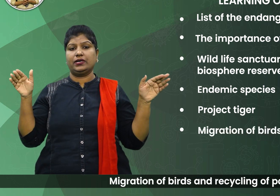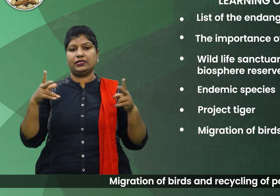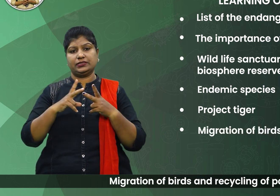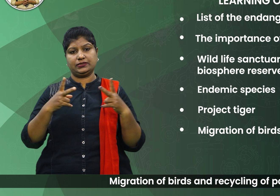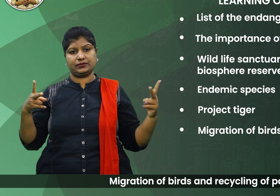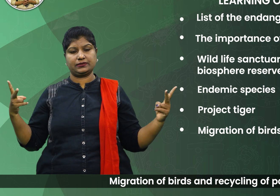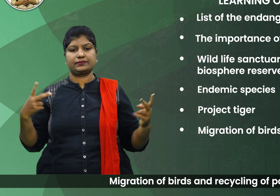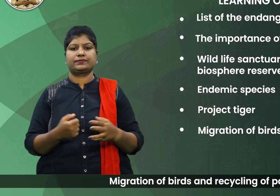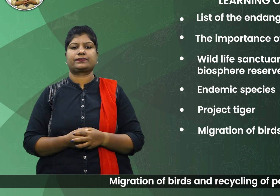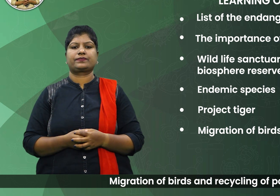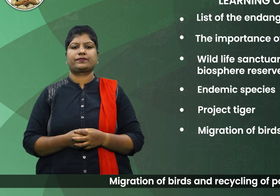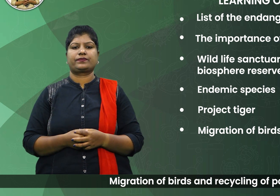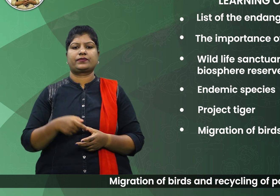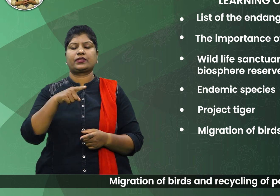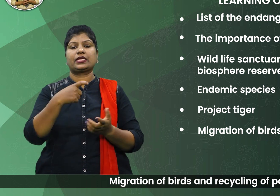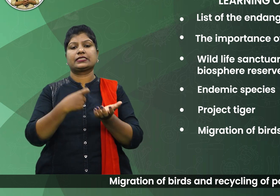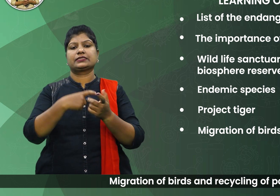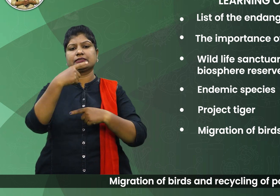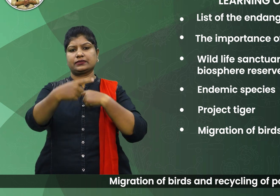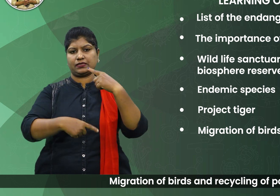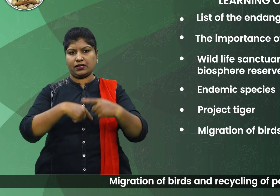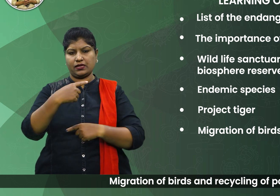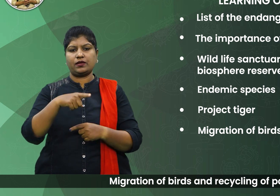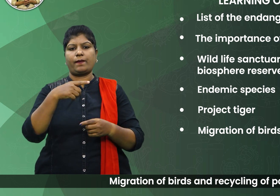And recycling of paper